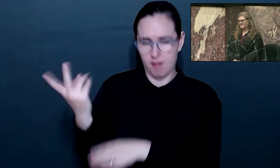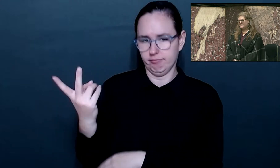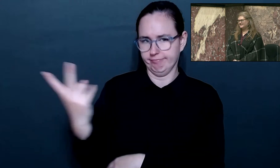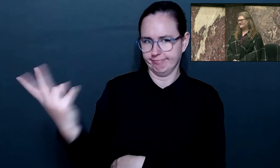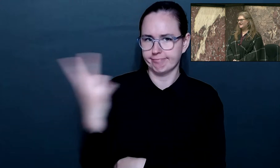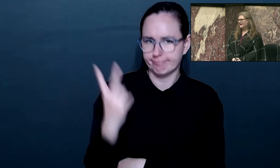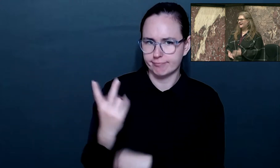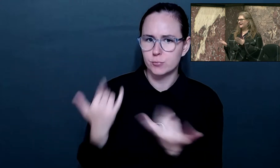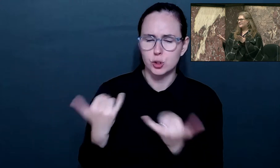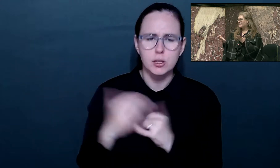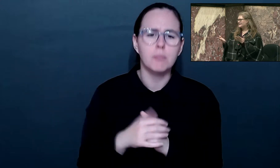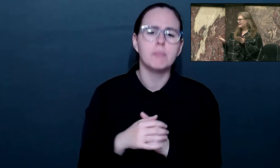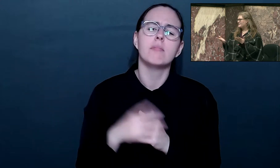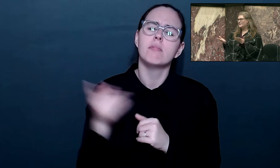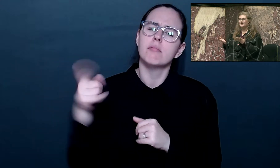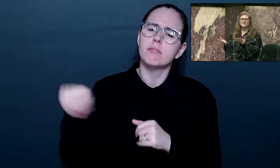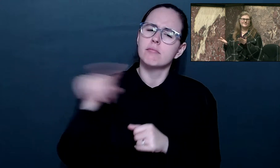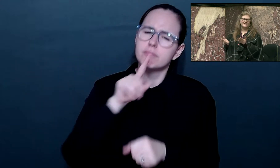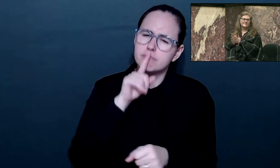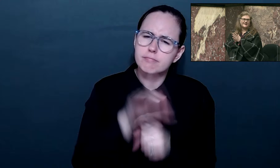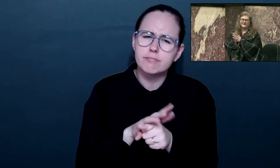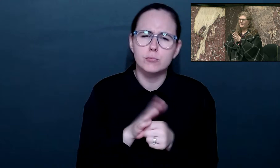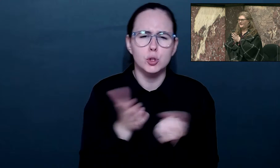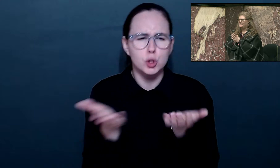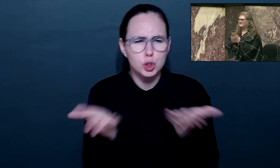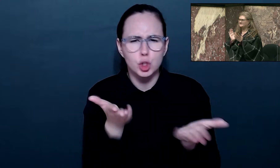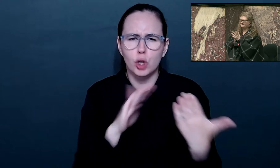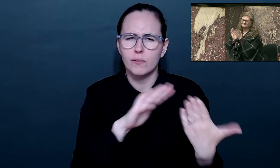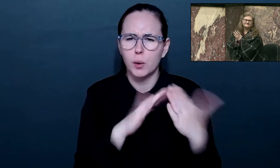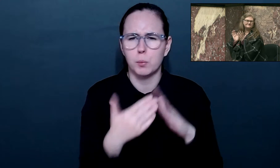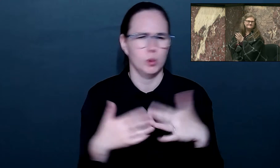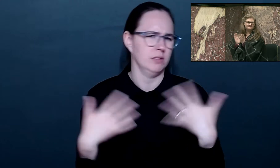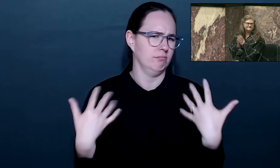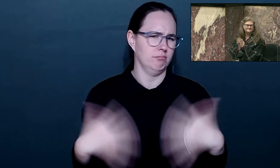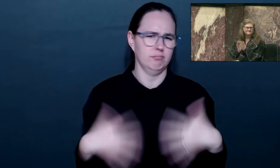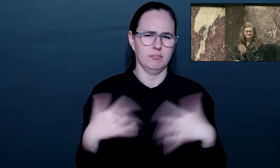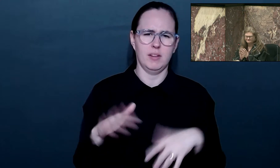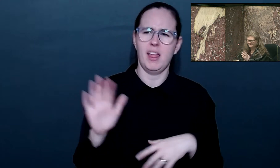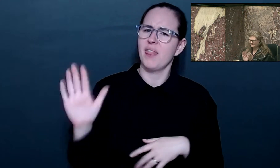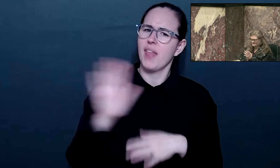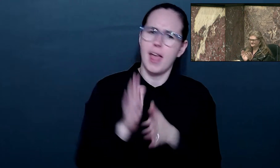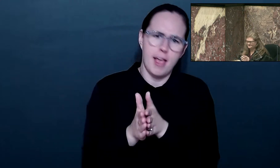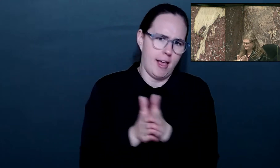of enthusiasm. And I would like to have you all join me in making them welcome.